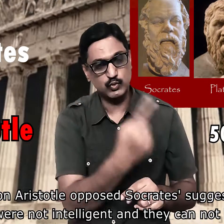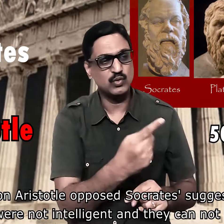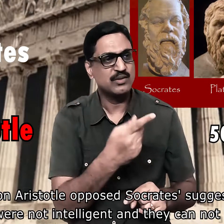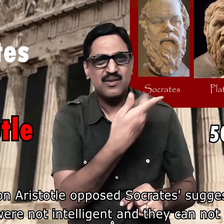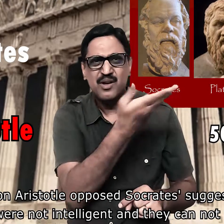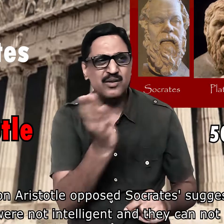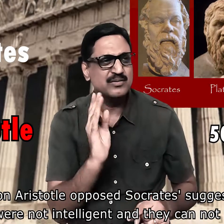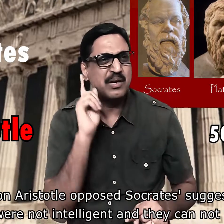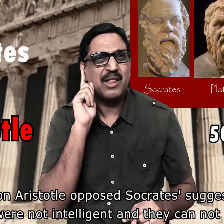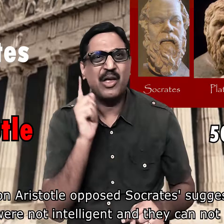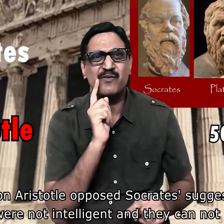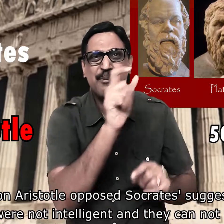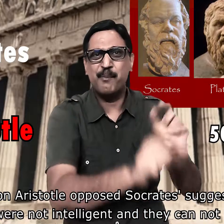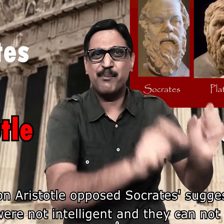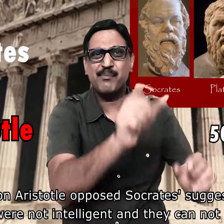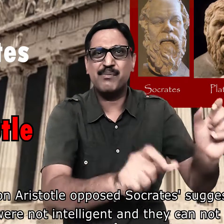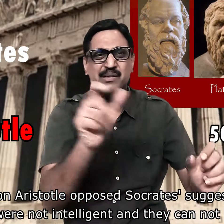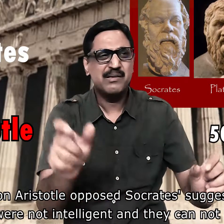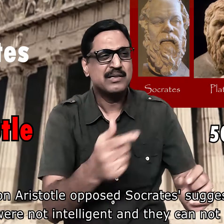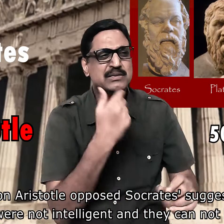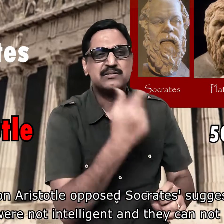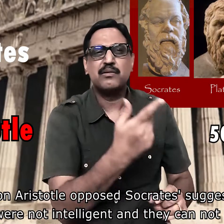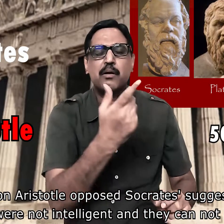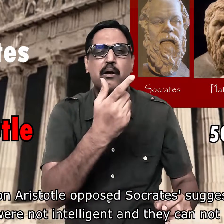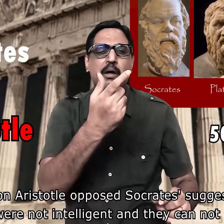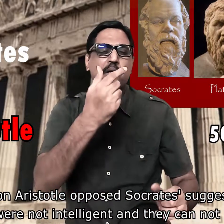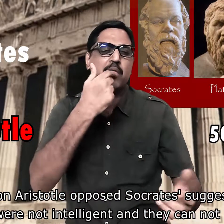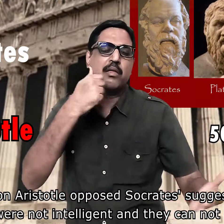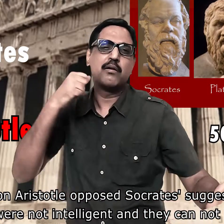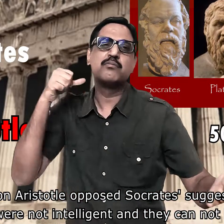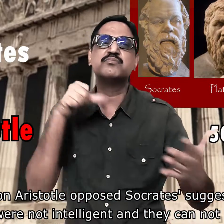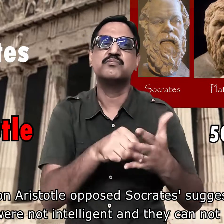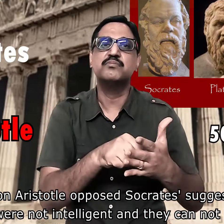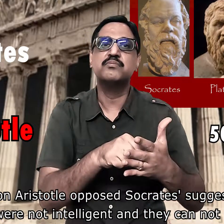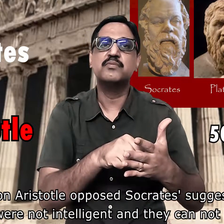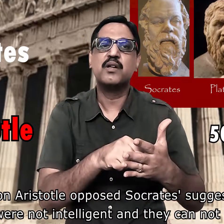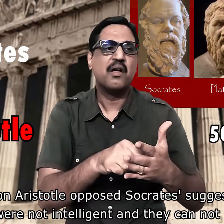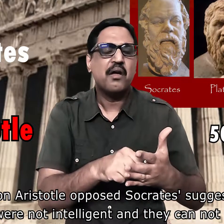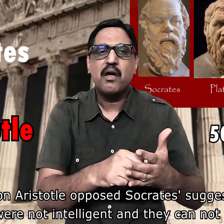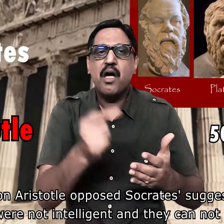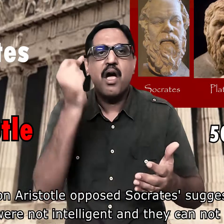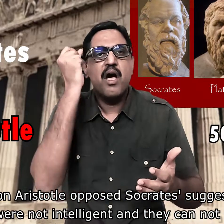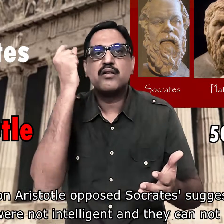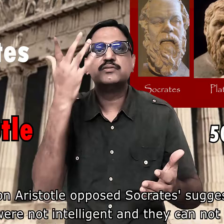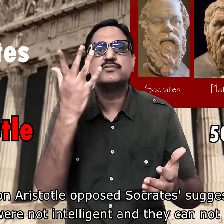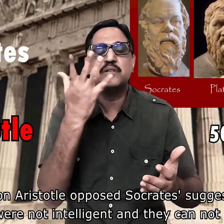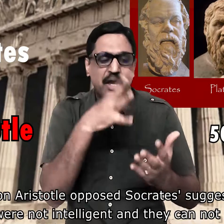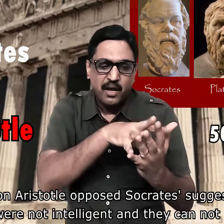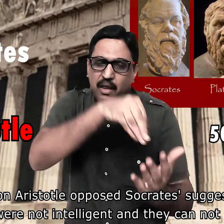The same person, Aristotle, opposed Socrates' suggestion and said that deaf were not intelligent and